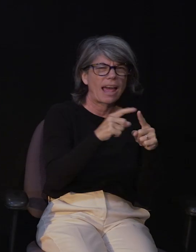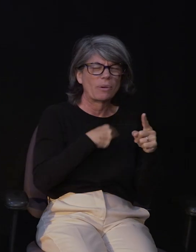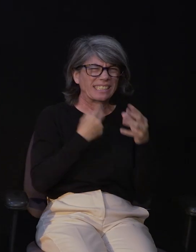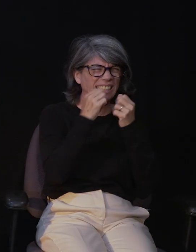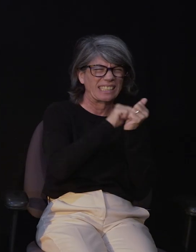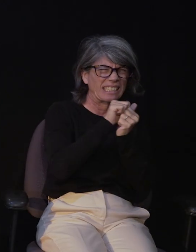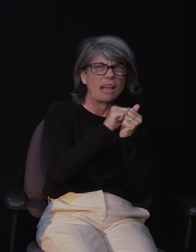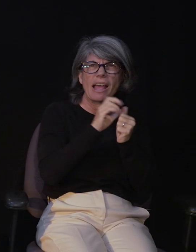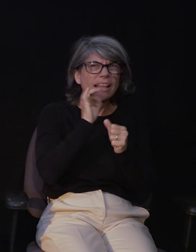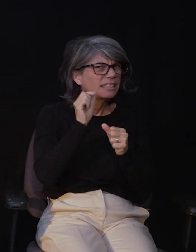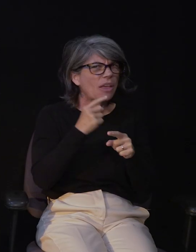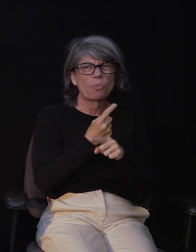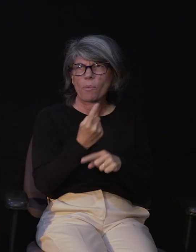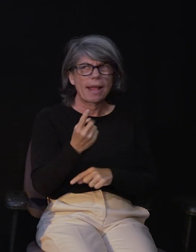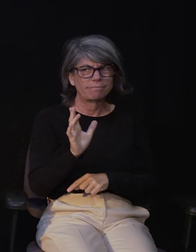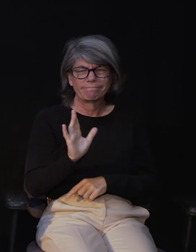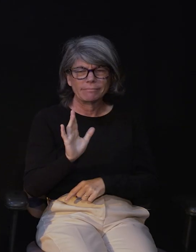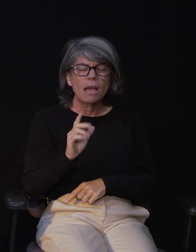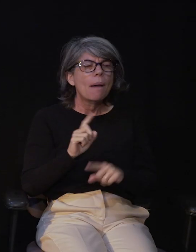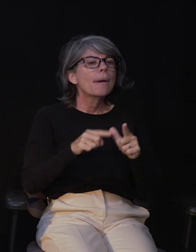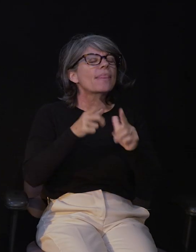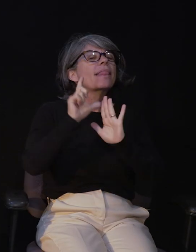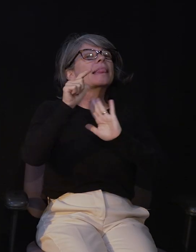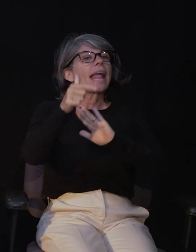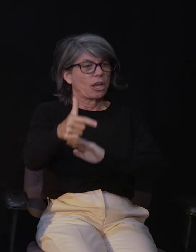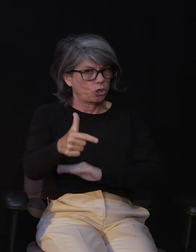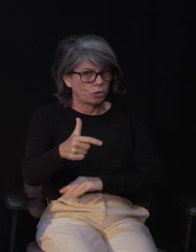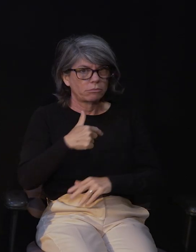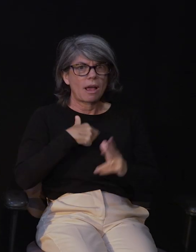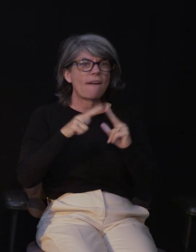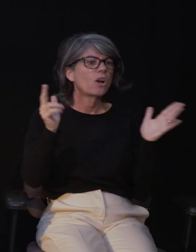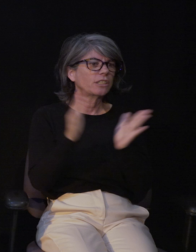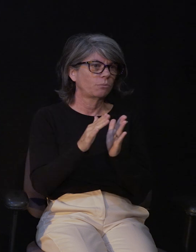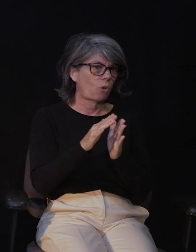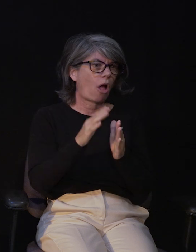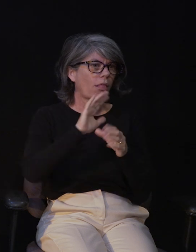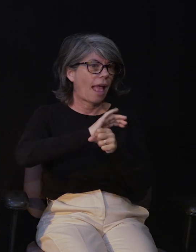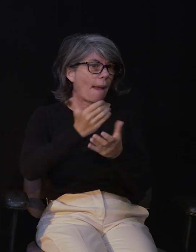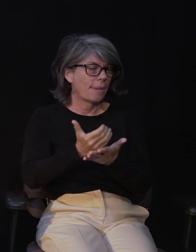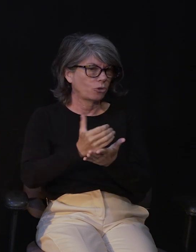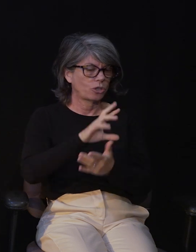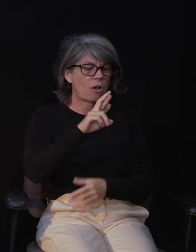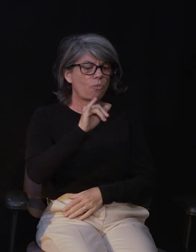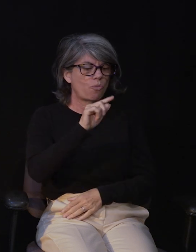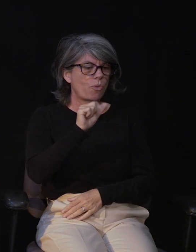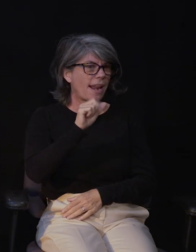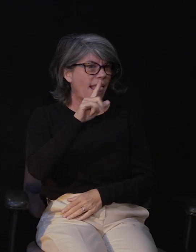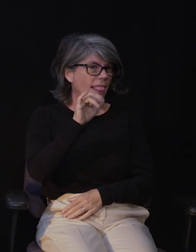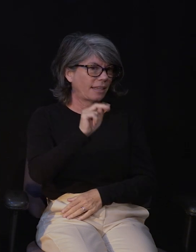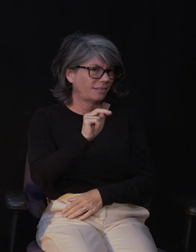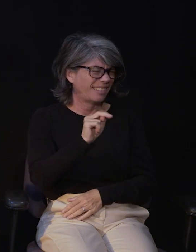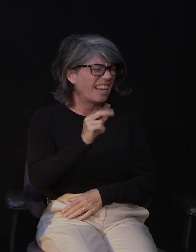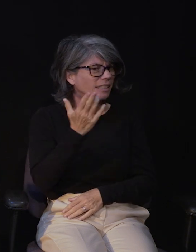like, maybe this isn't the one. But then very small doses of Ritalin seemed to be the thing, and